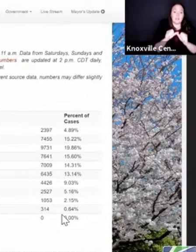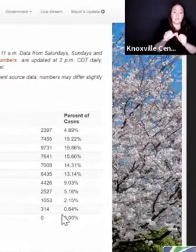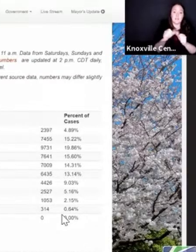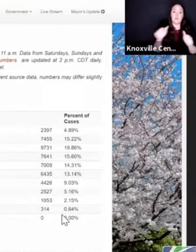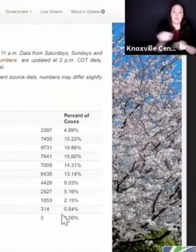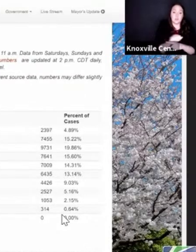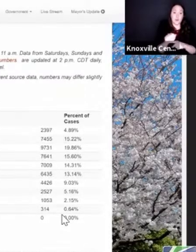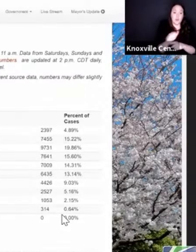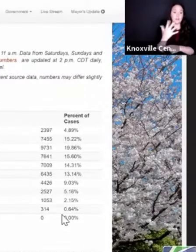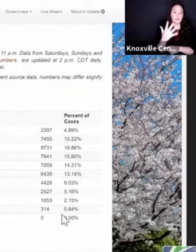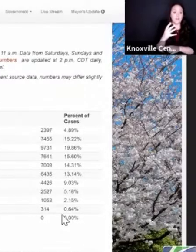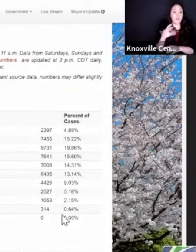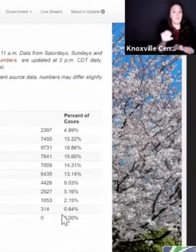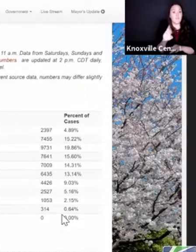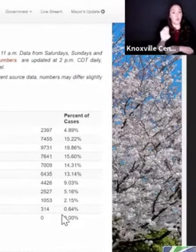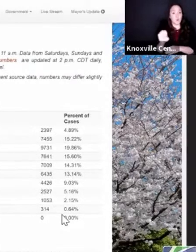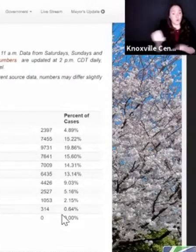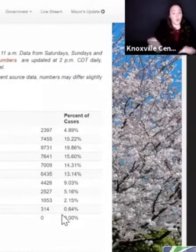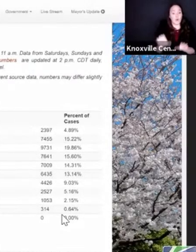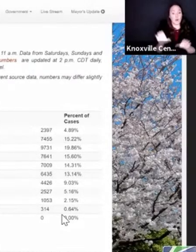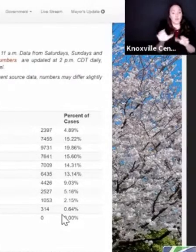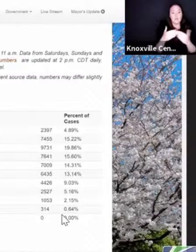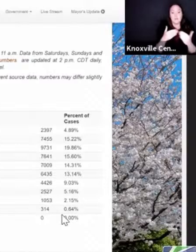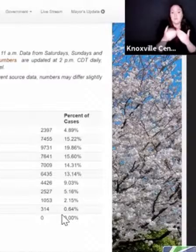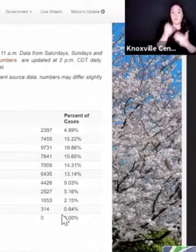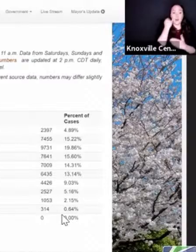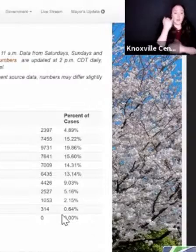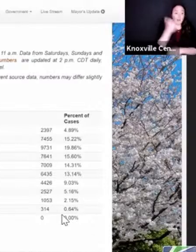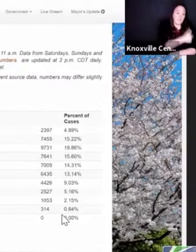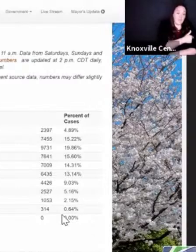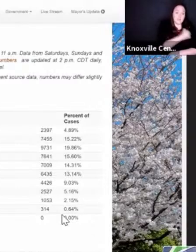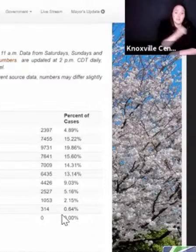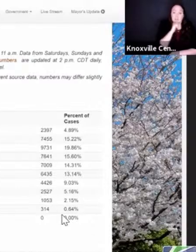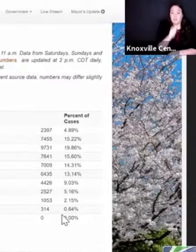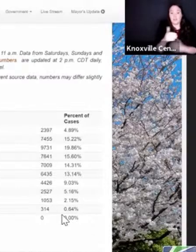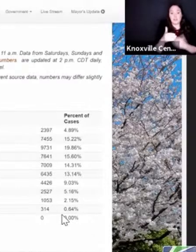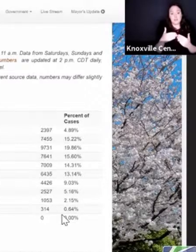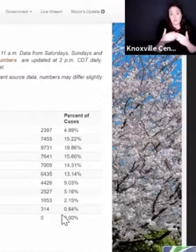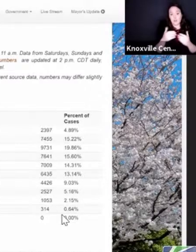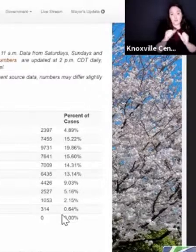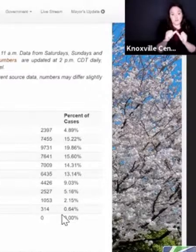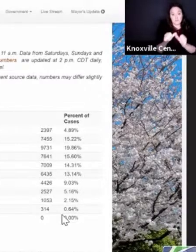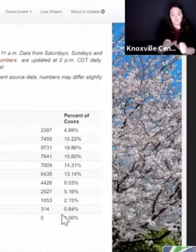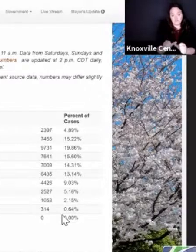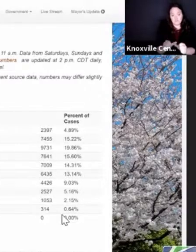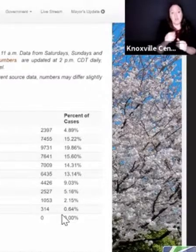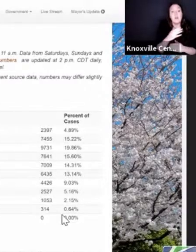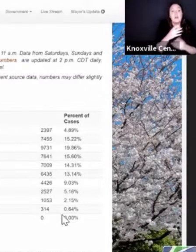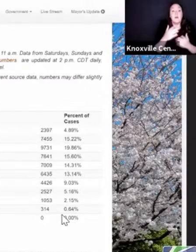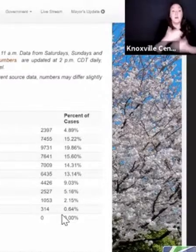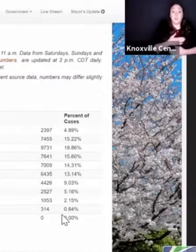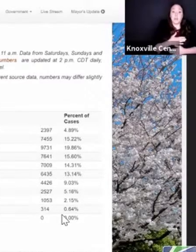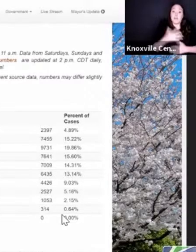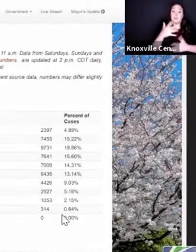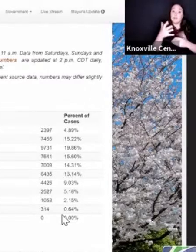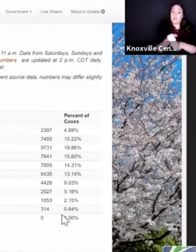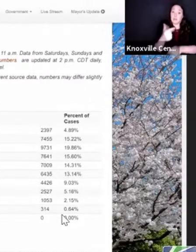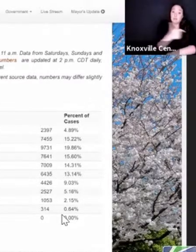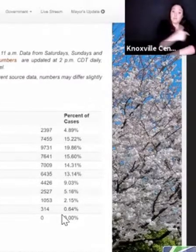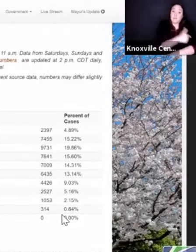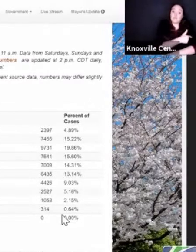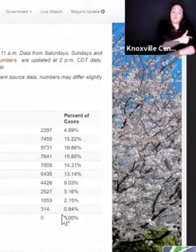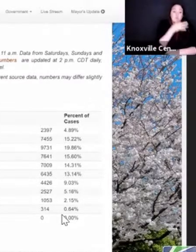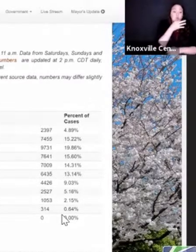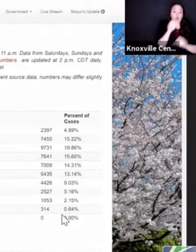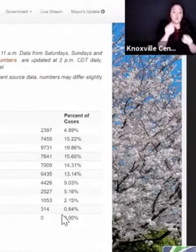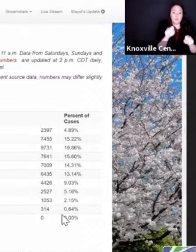the 5 core actions, regardless of whether or not you've been vaccinated. And please seek vaccination as soon as you can. If you're unsure or